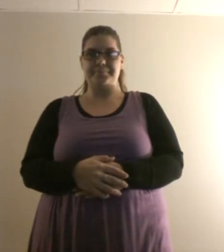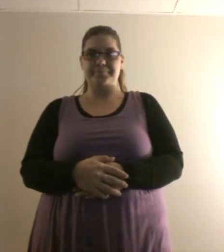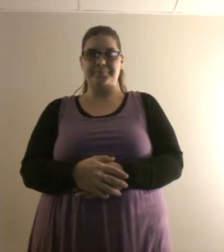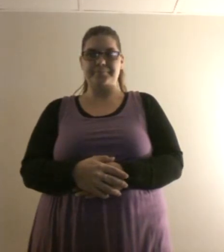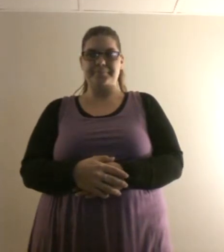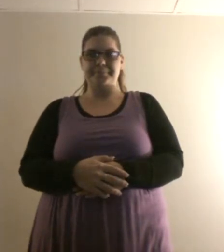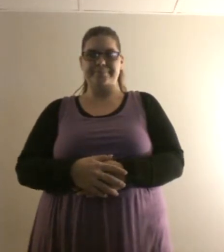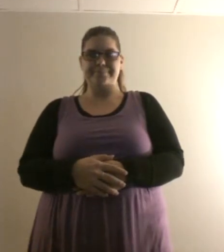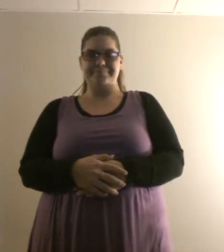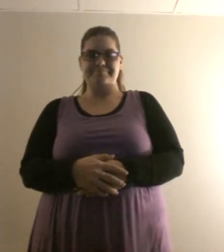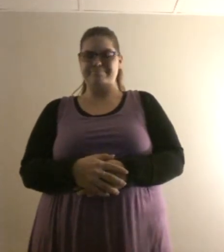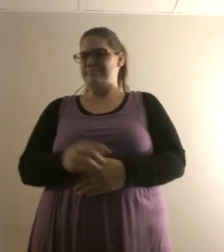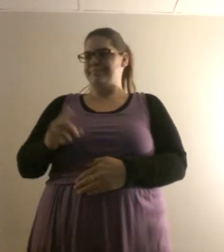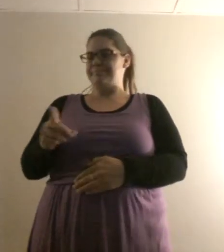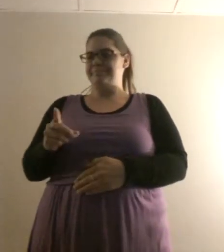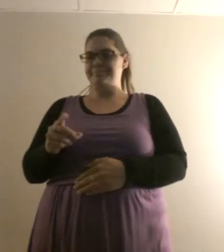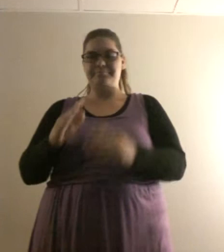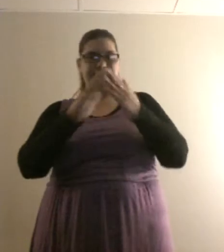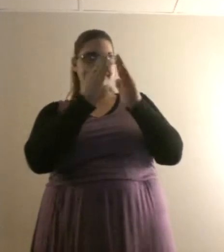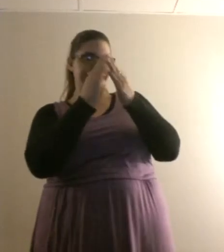And he surrounds the city with his